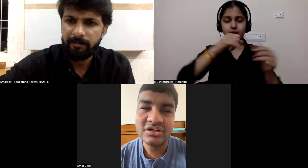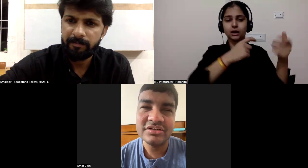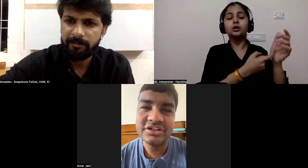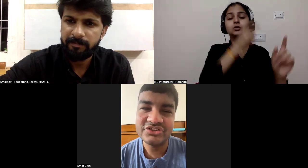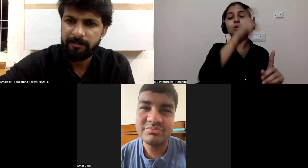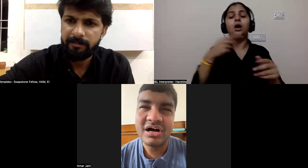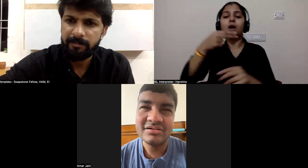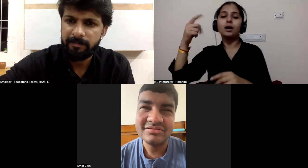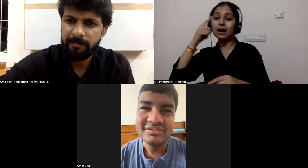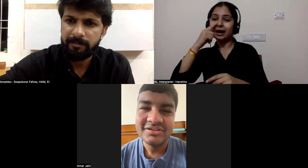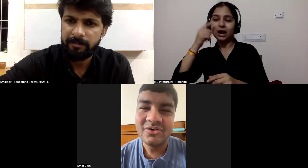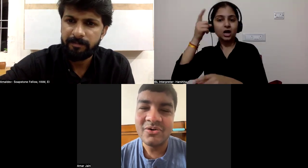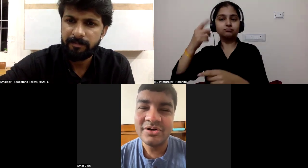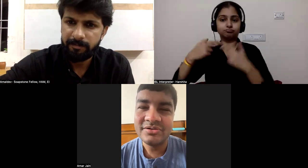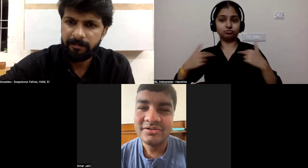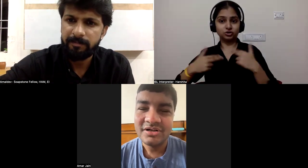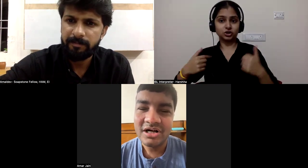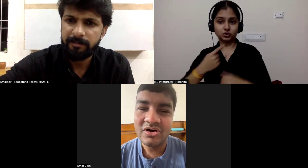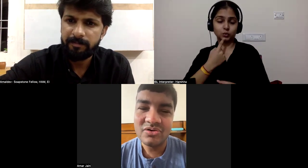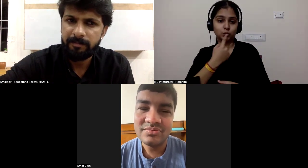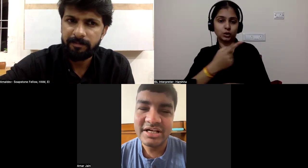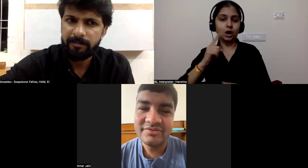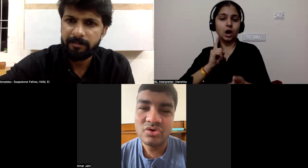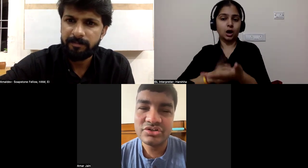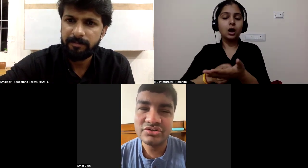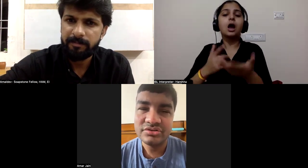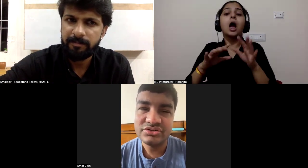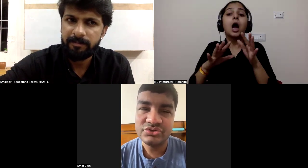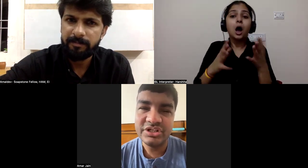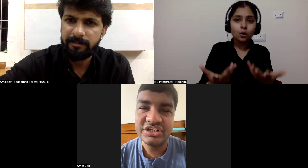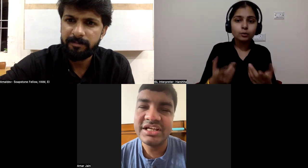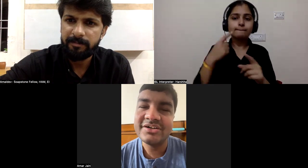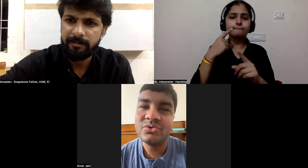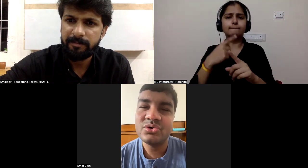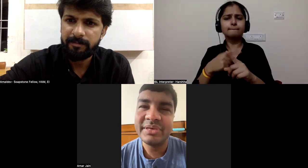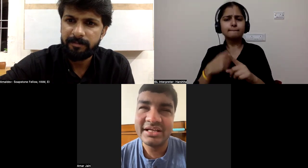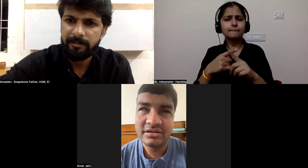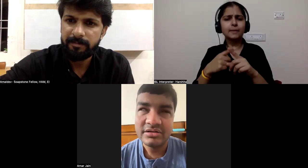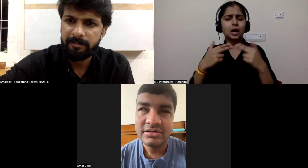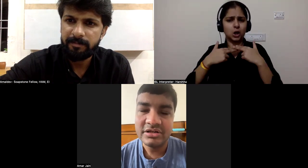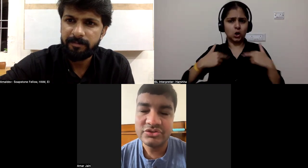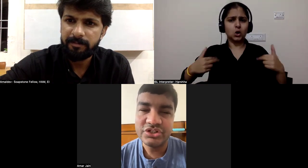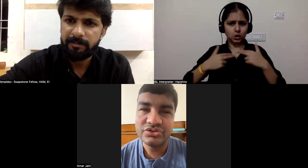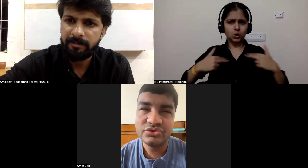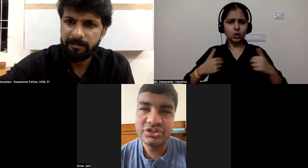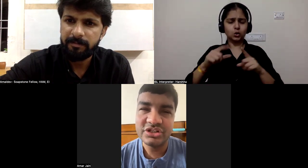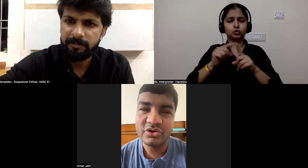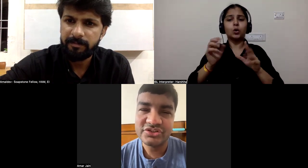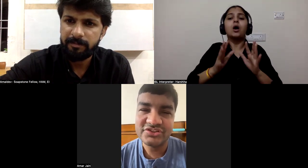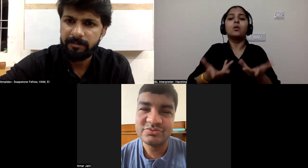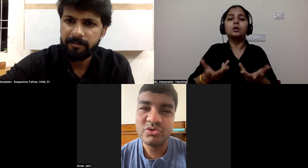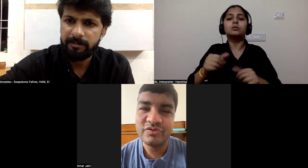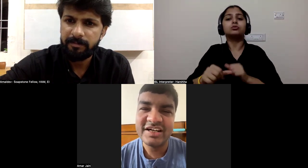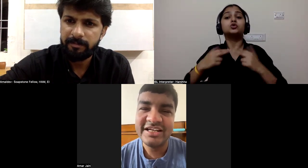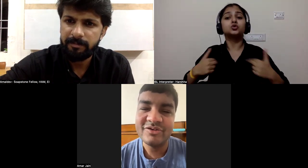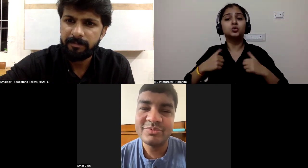Justice Swarnakanta Sharma on how and what judiciary can do to make judicial